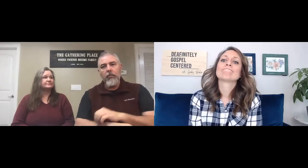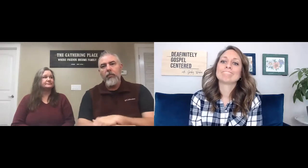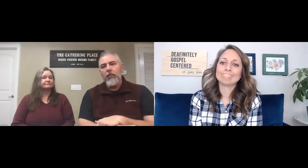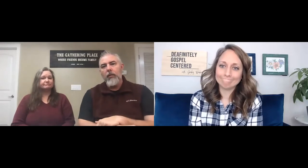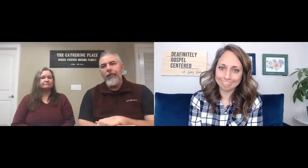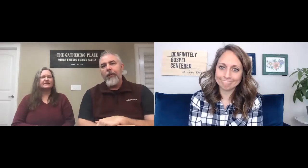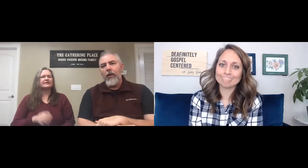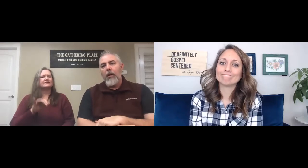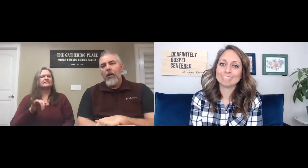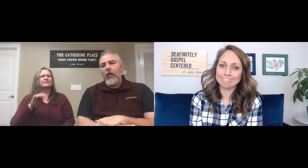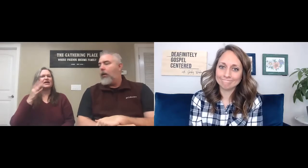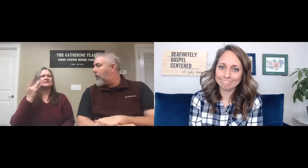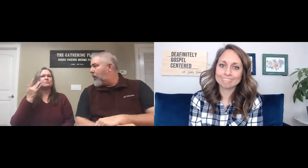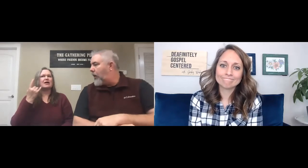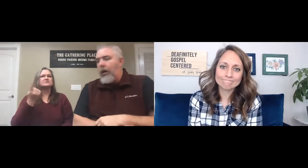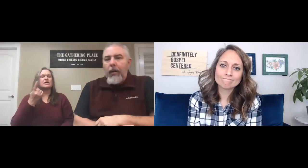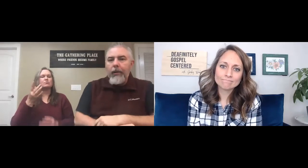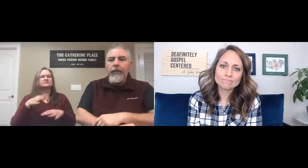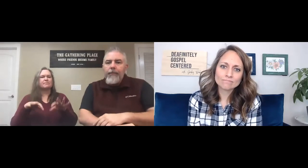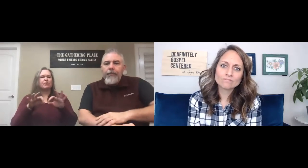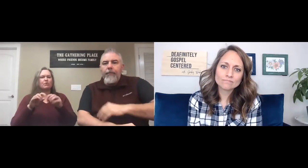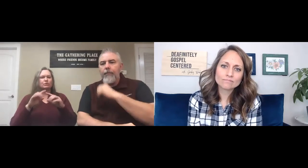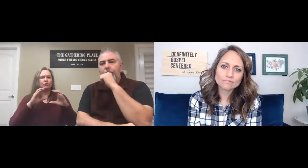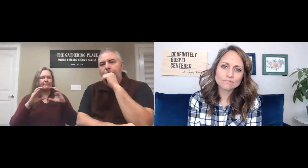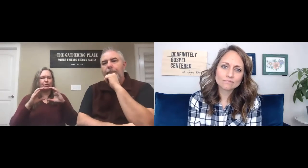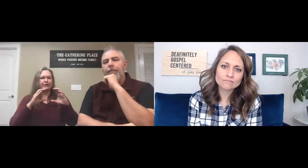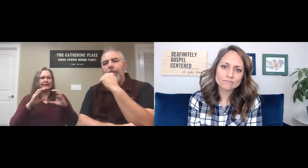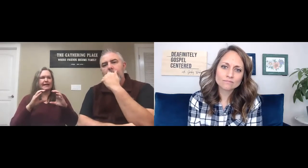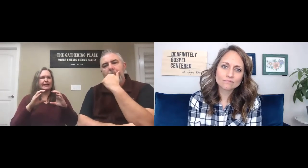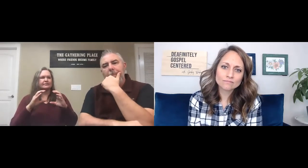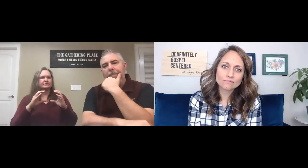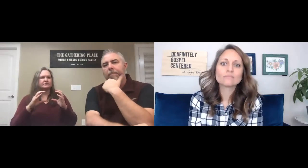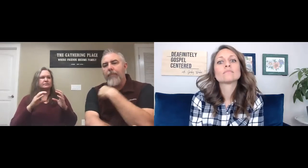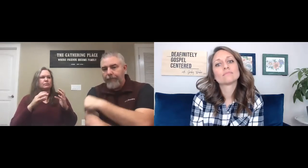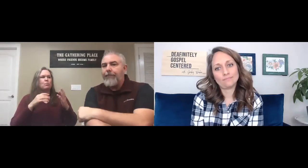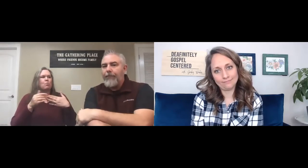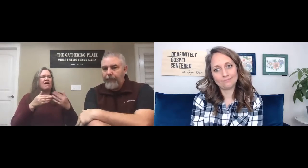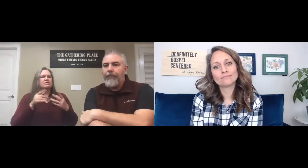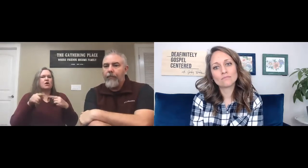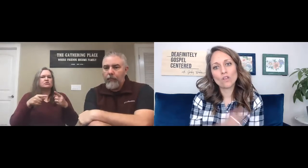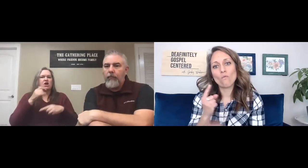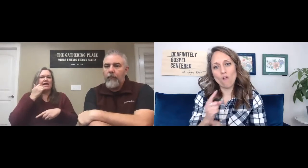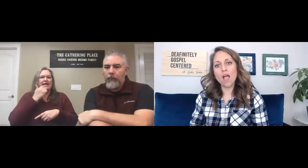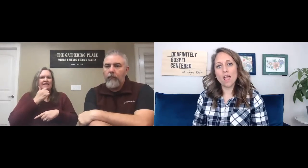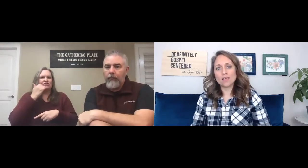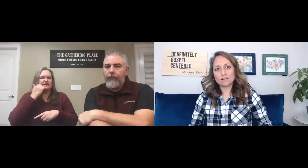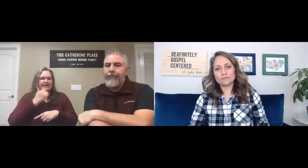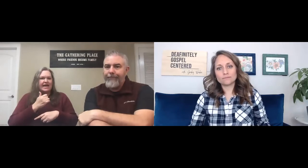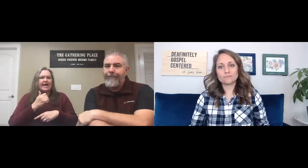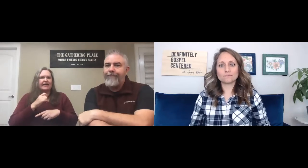4C, commitment. That's why it's always important to communicate. You